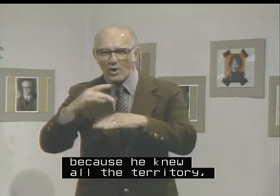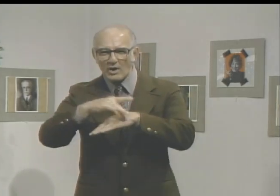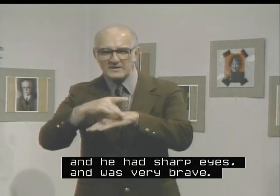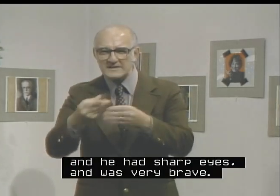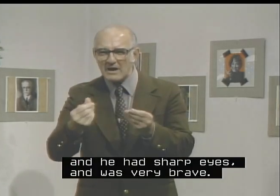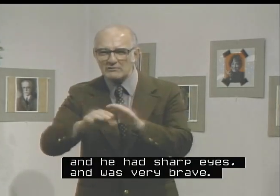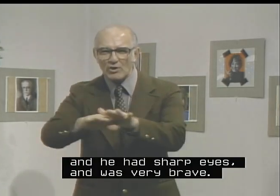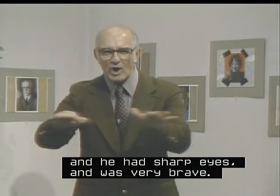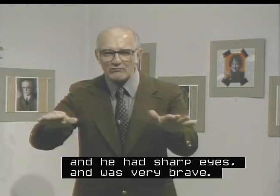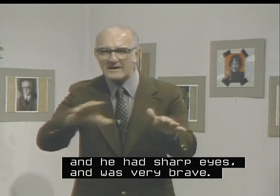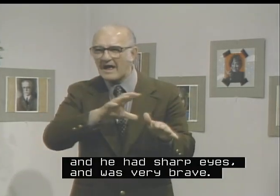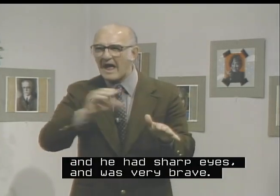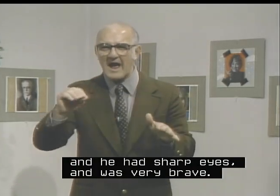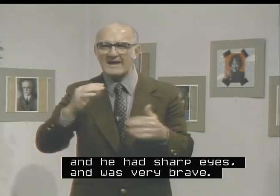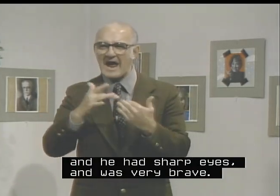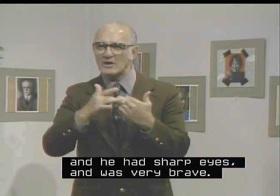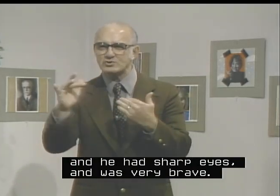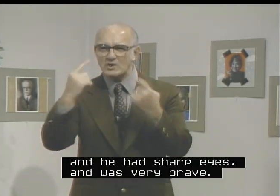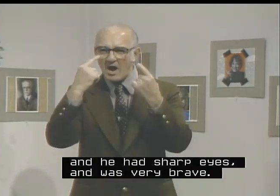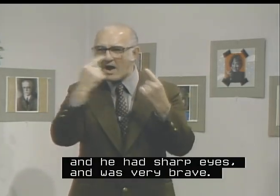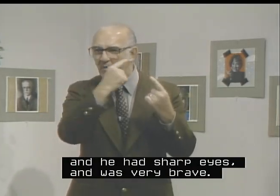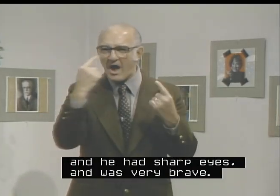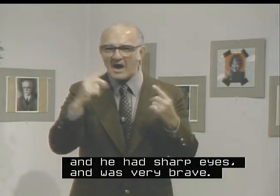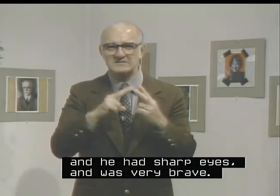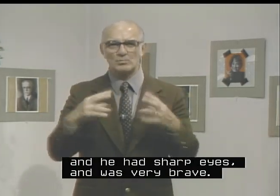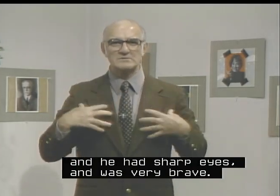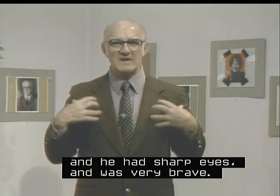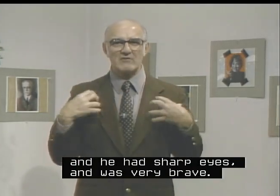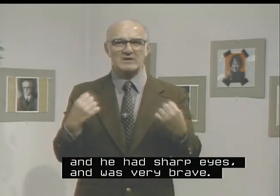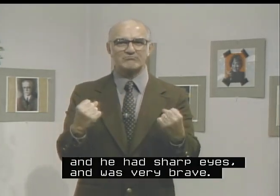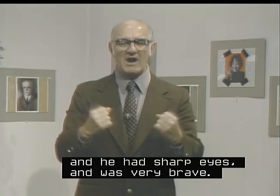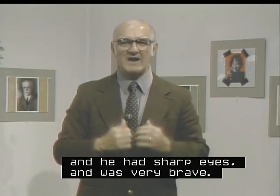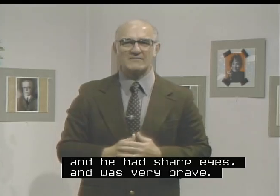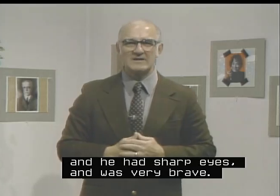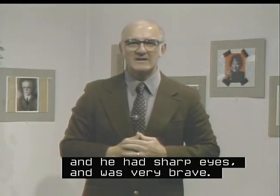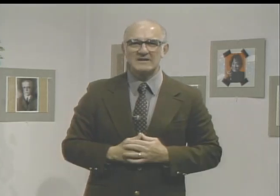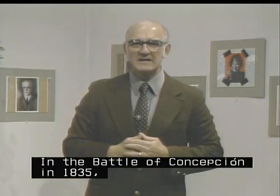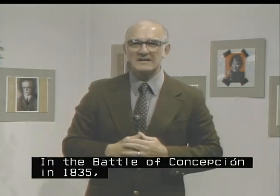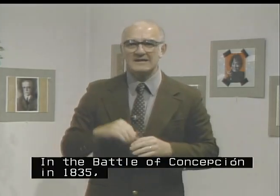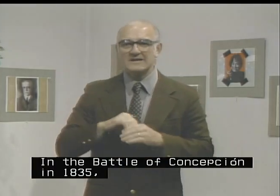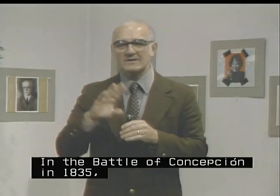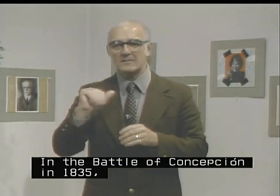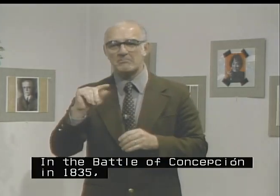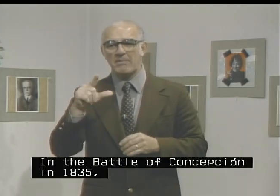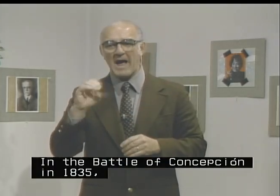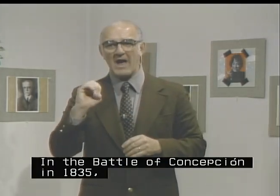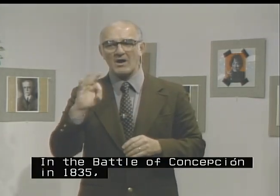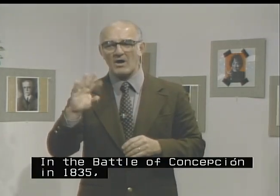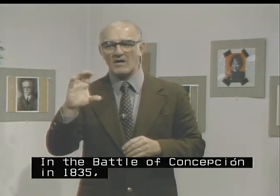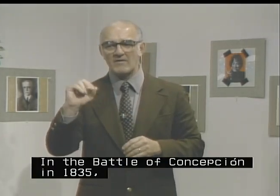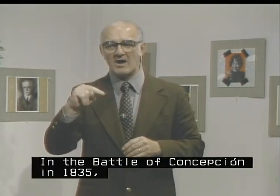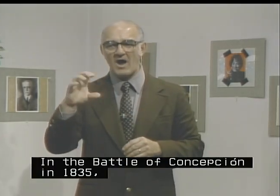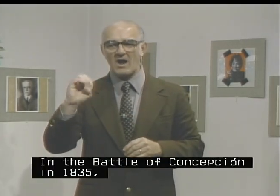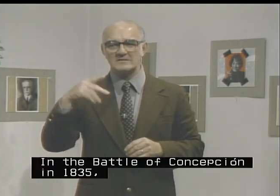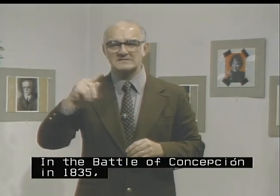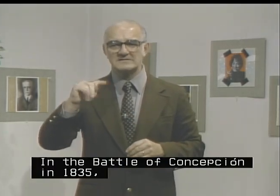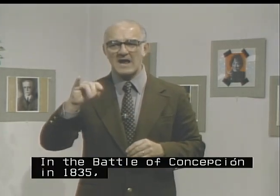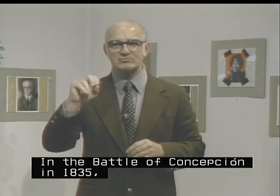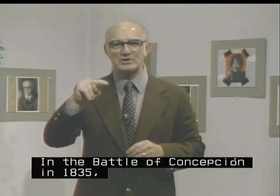the territory and he had sharp eyes and was very brave. In the Battle of Concepcion